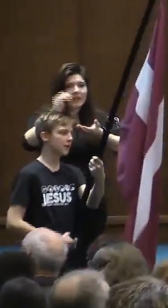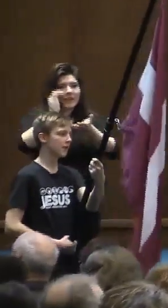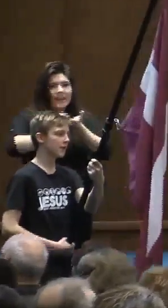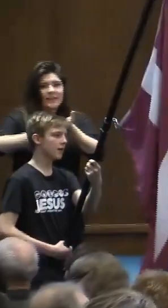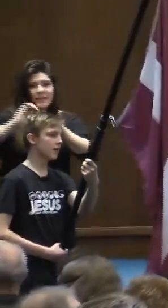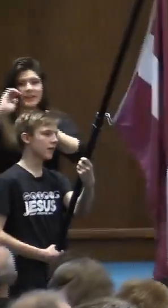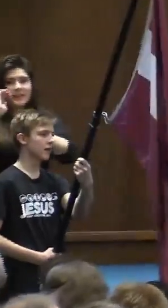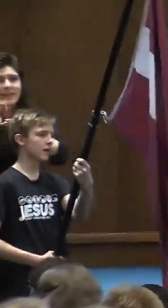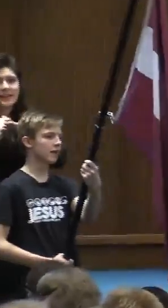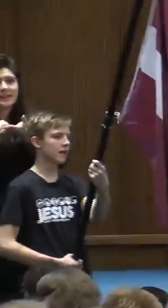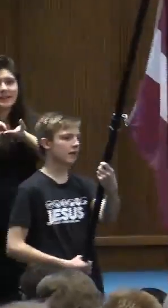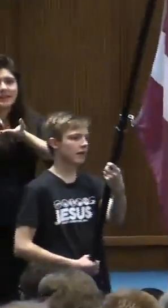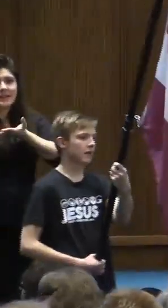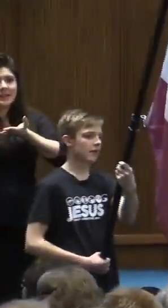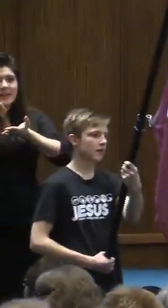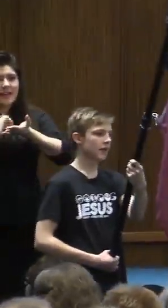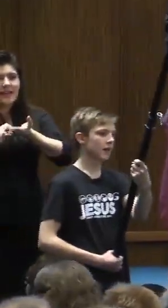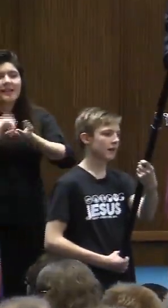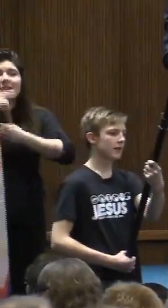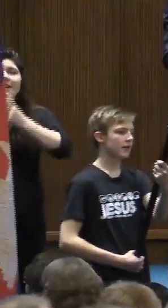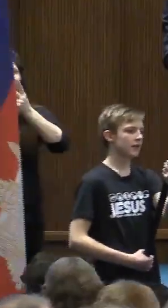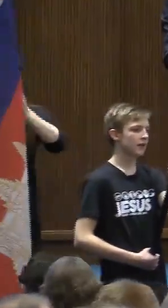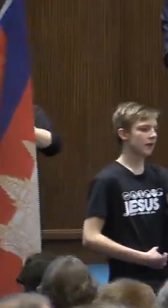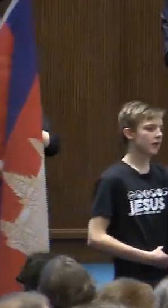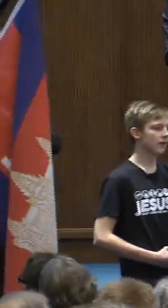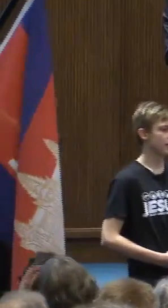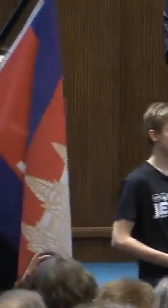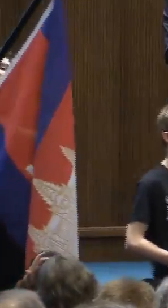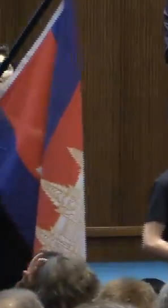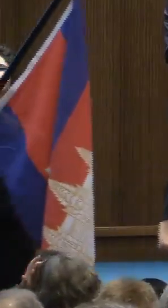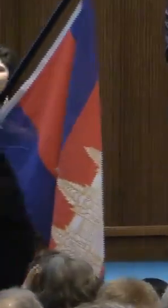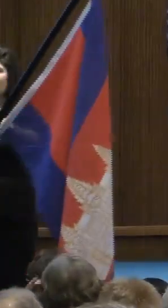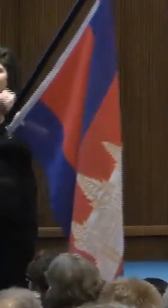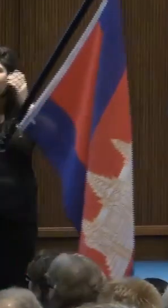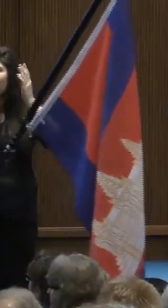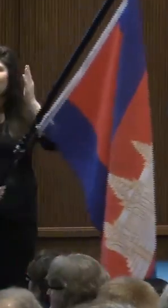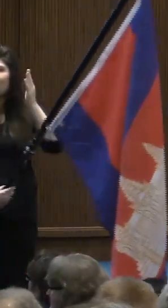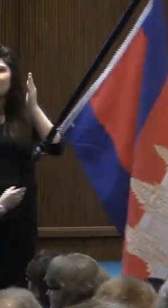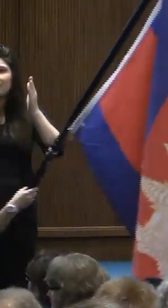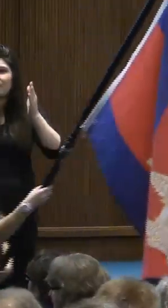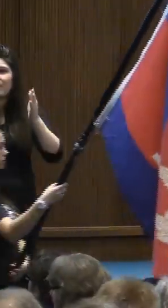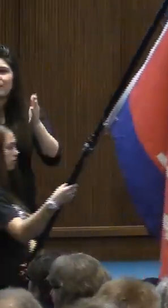needs forgiveness, the kindness of a Savior,